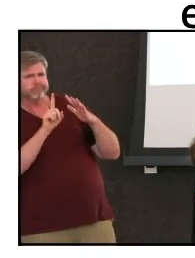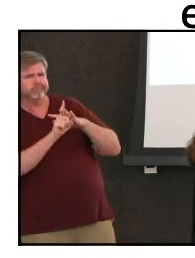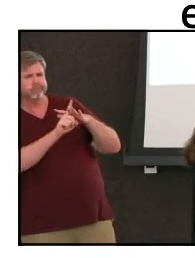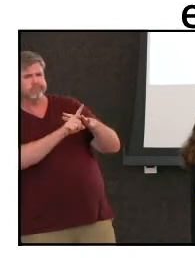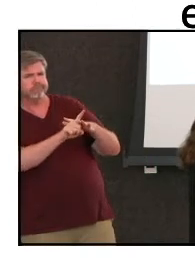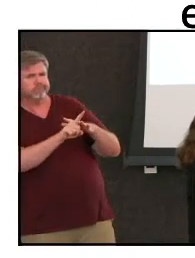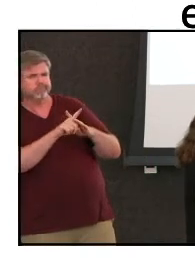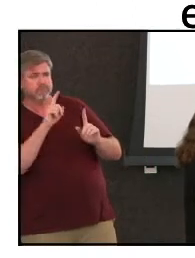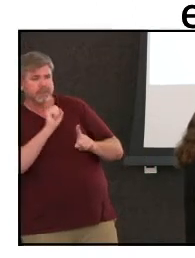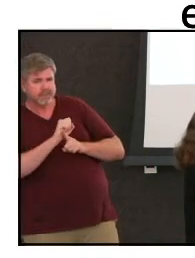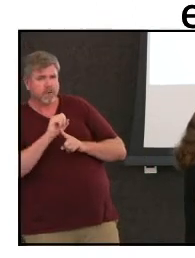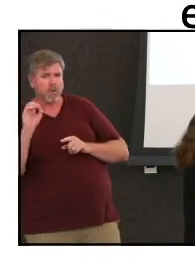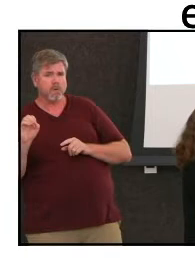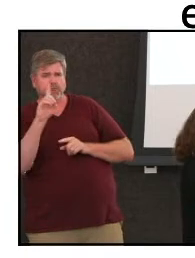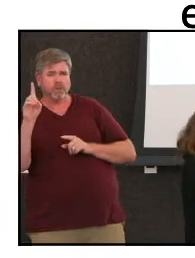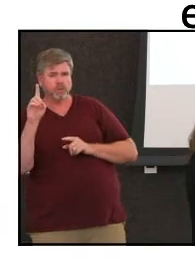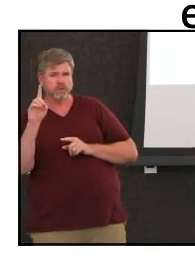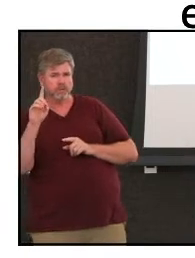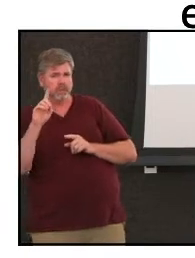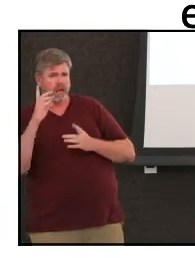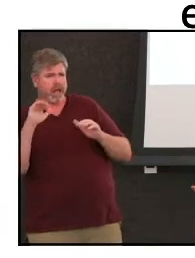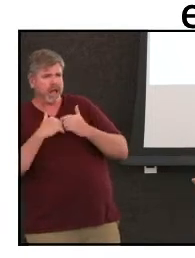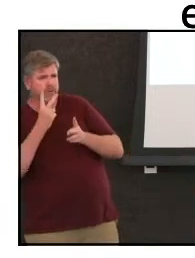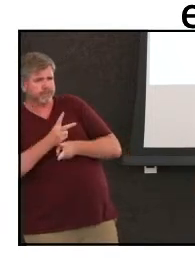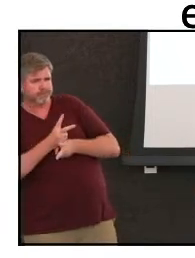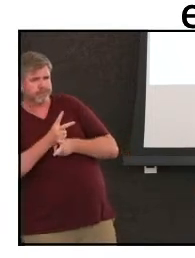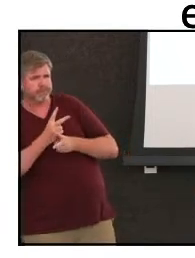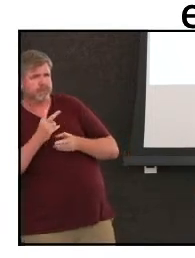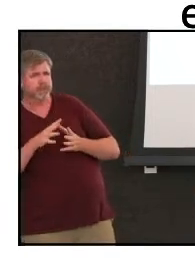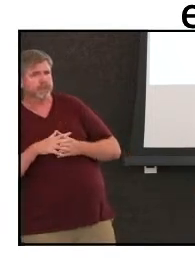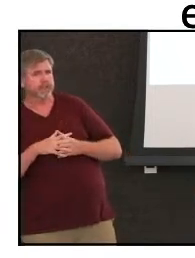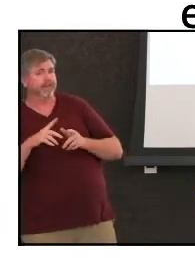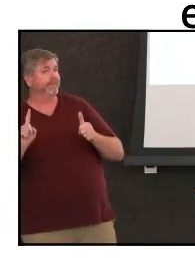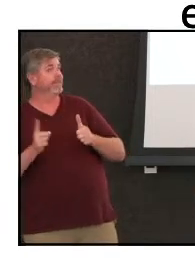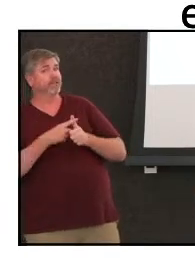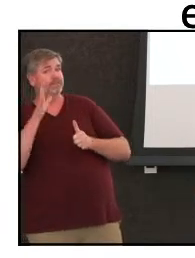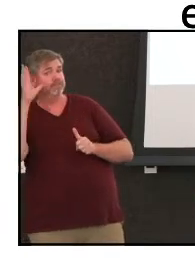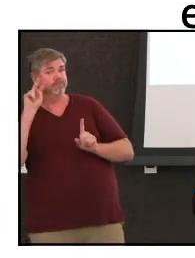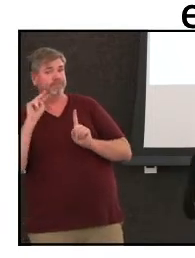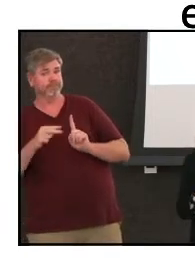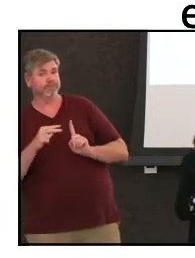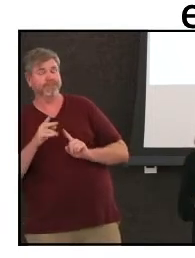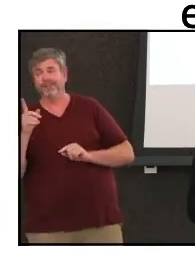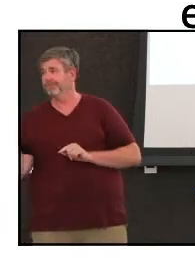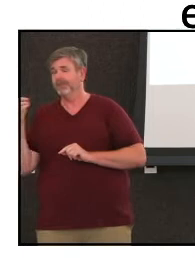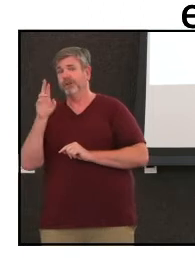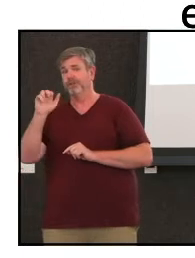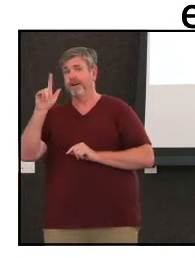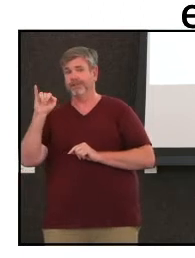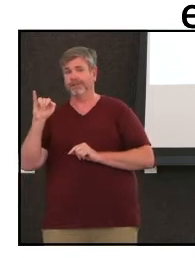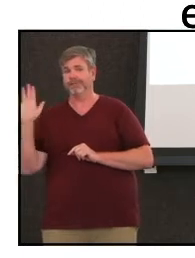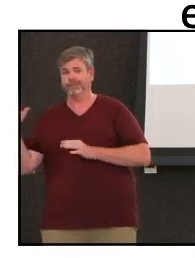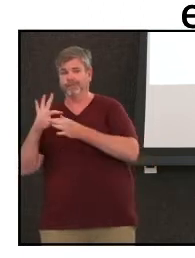So from a parent's perspective, and this was already mentioned by Dr. Ali, please make sure that in your home you don't have